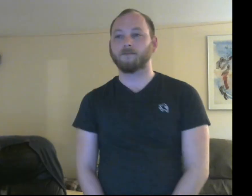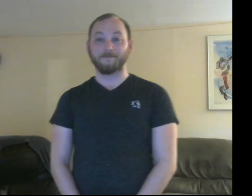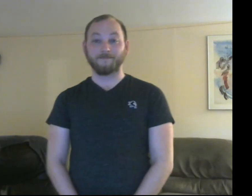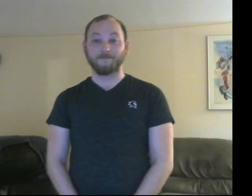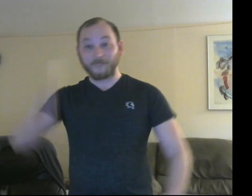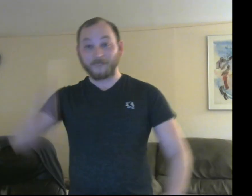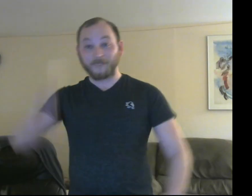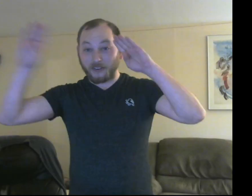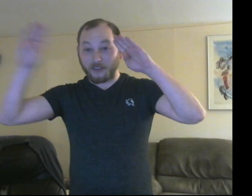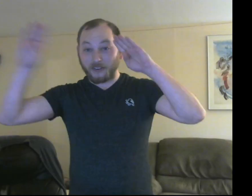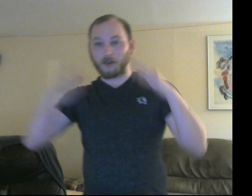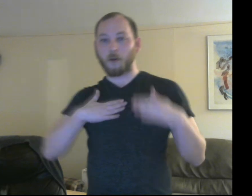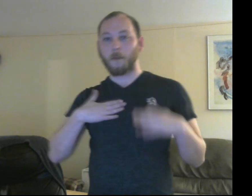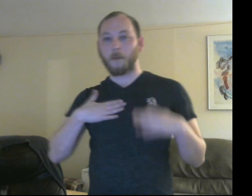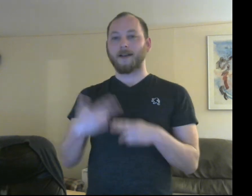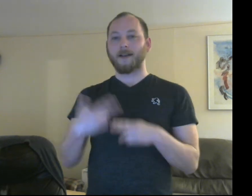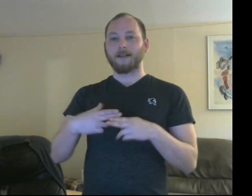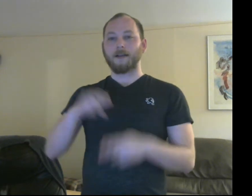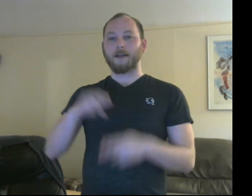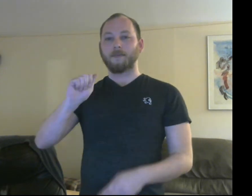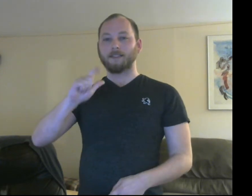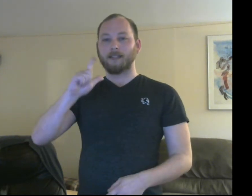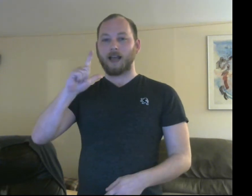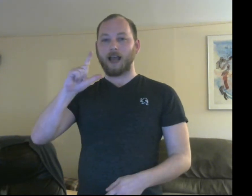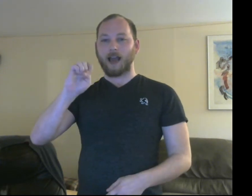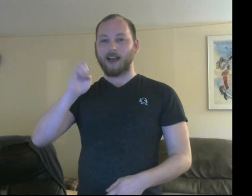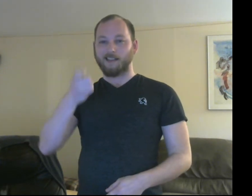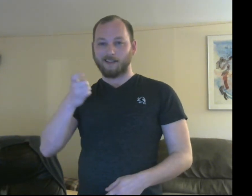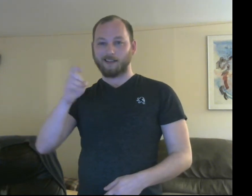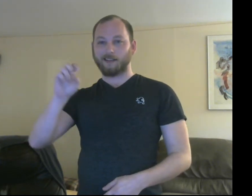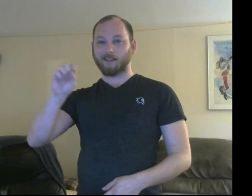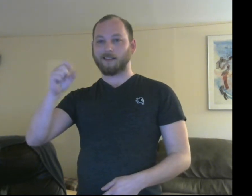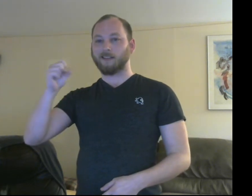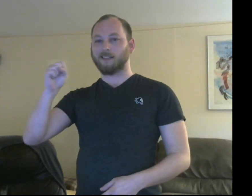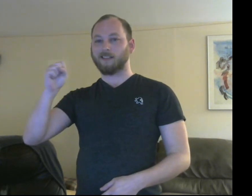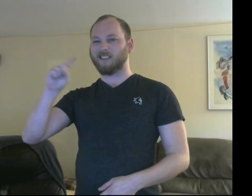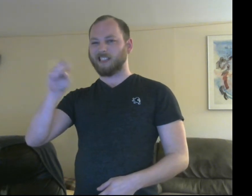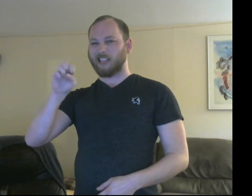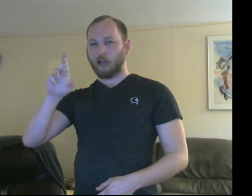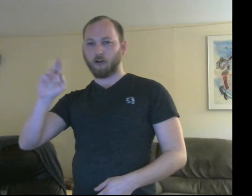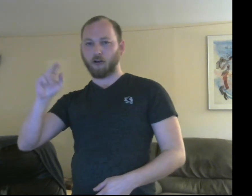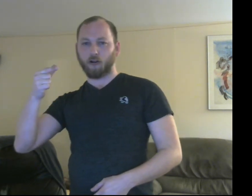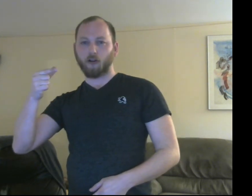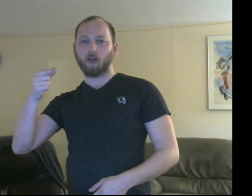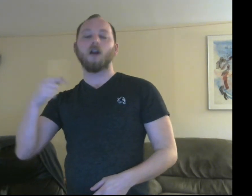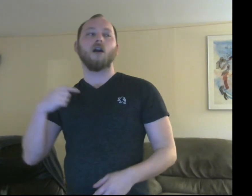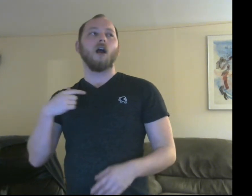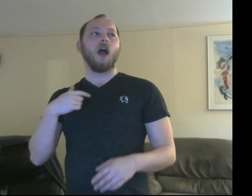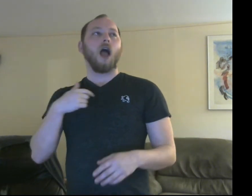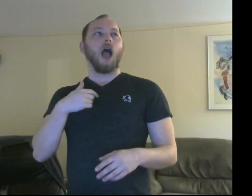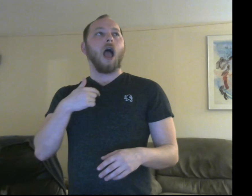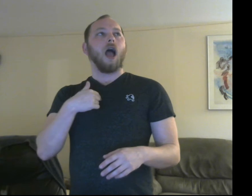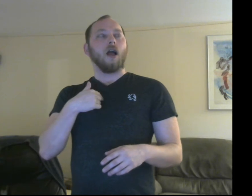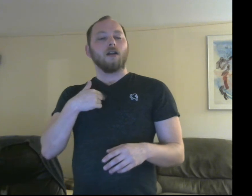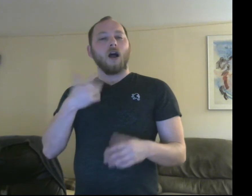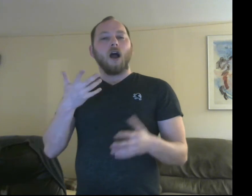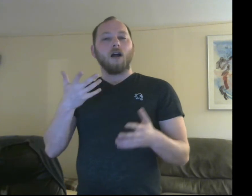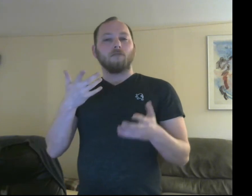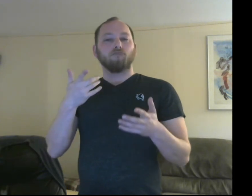My name is Alex Sager, and I'm a senior in the Air Traffic Management program at Arizona State University. In this instructional video, I'm going to present to you the traditional attire